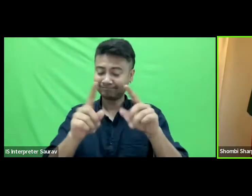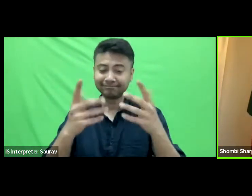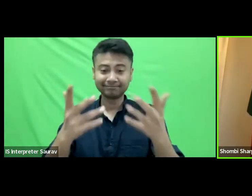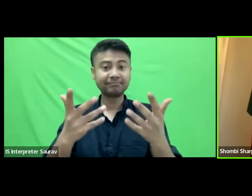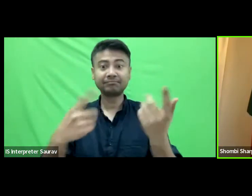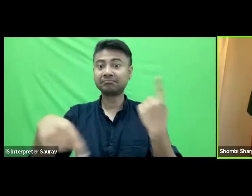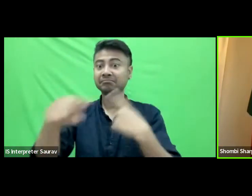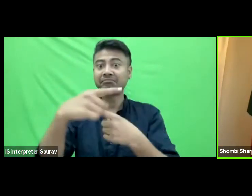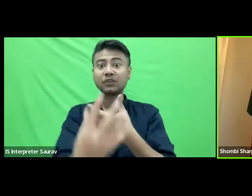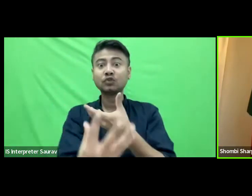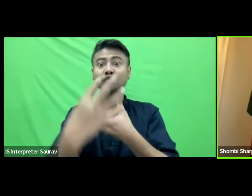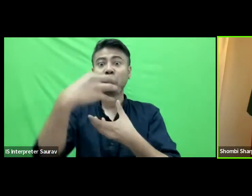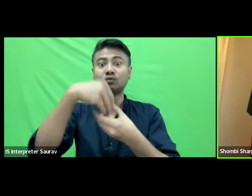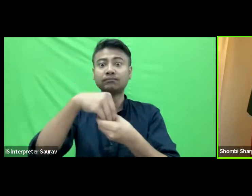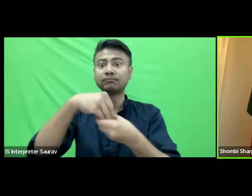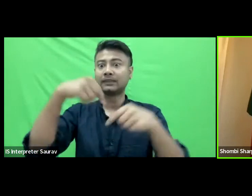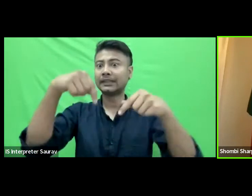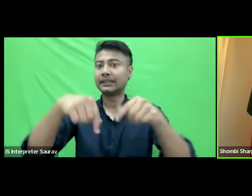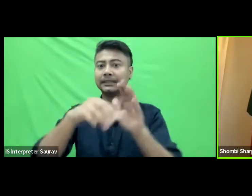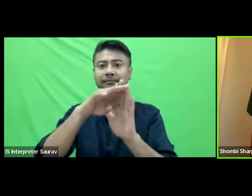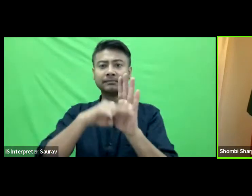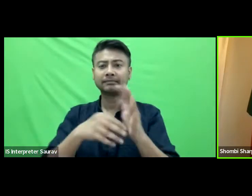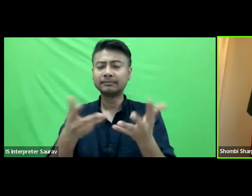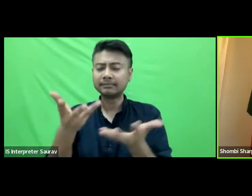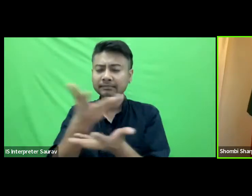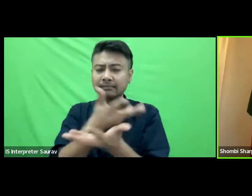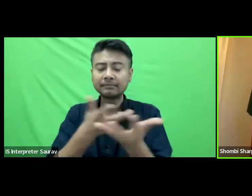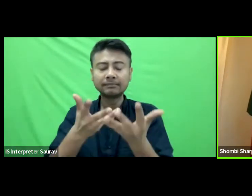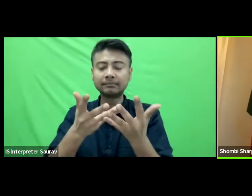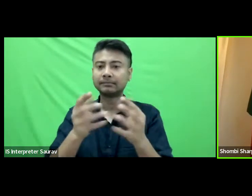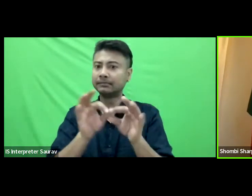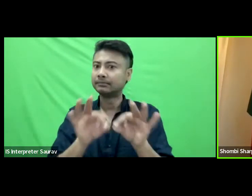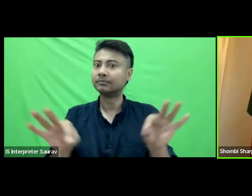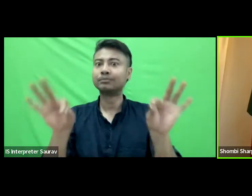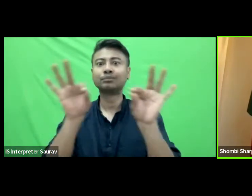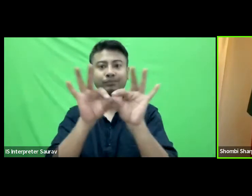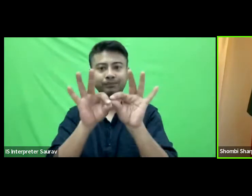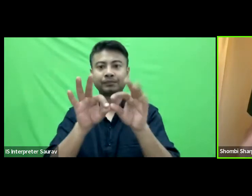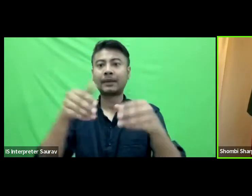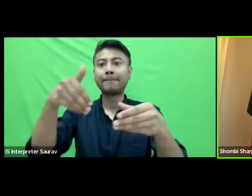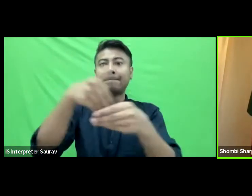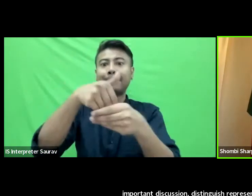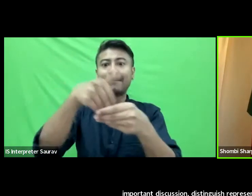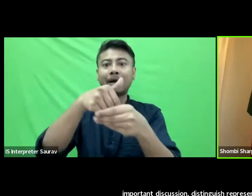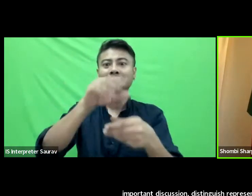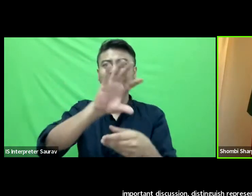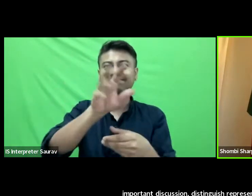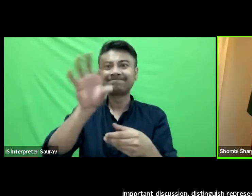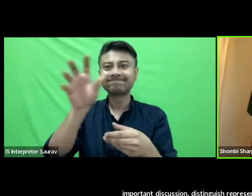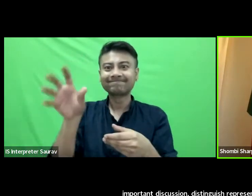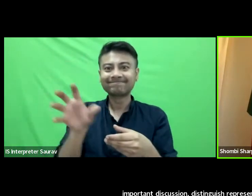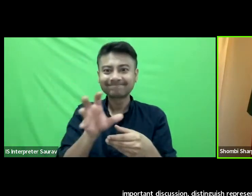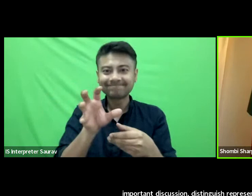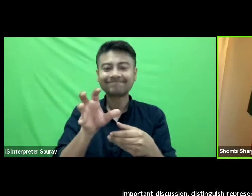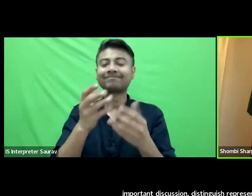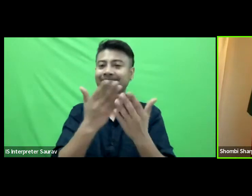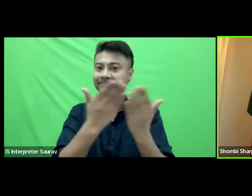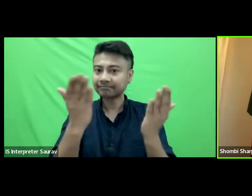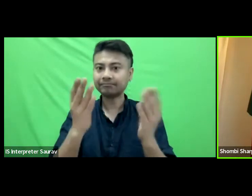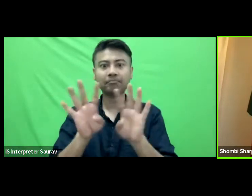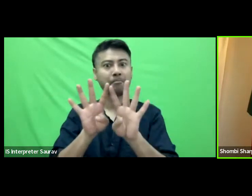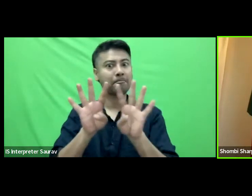joining this important discussion. Distinguished representatives of member states, the esteemed panelists joining us here